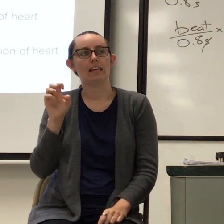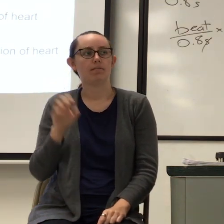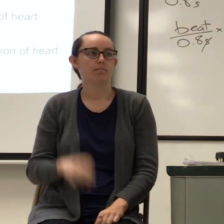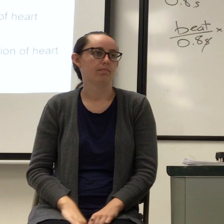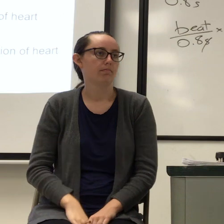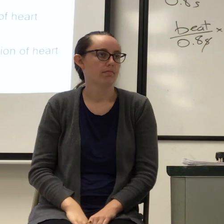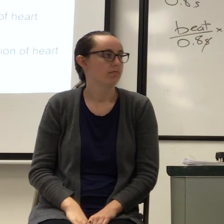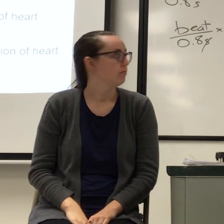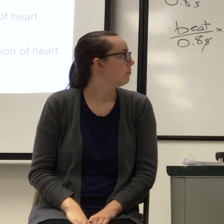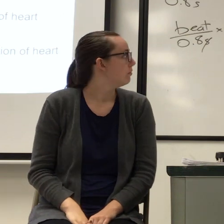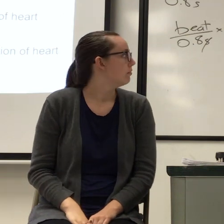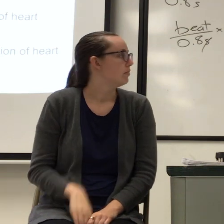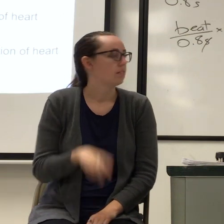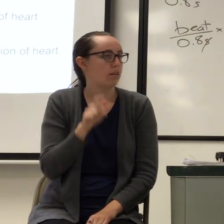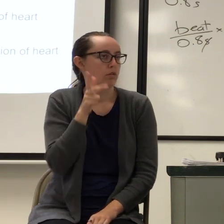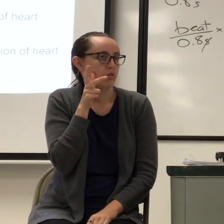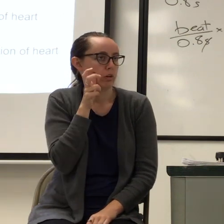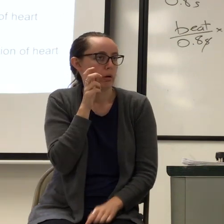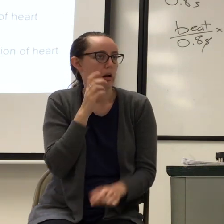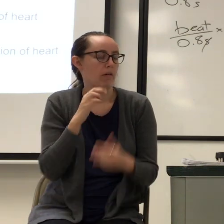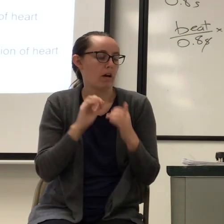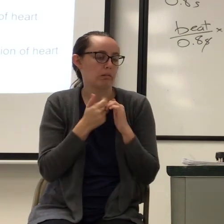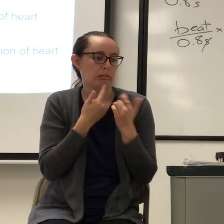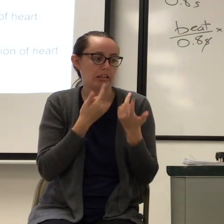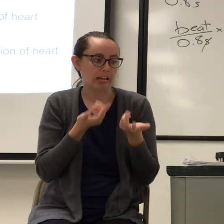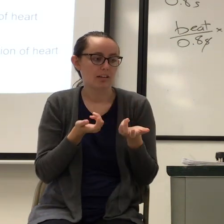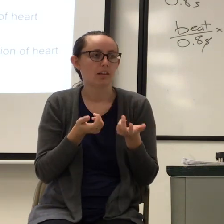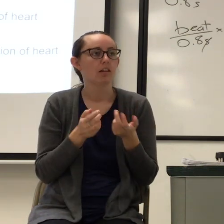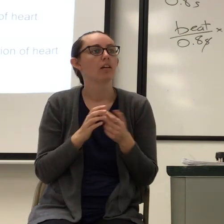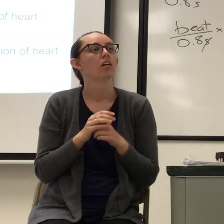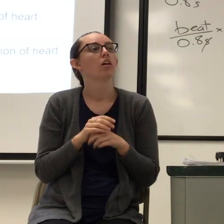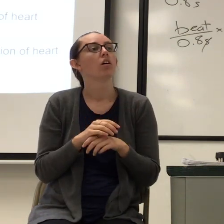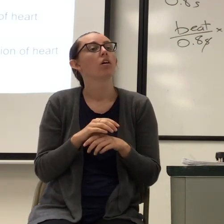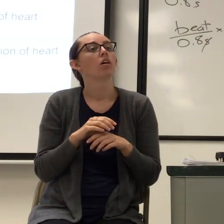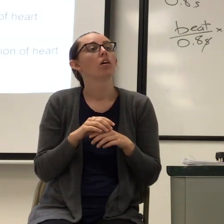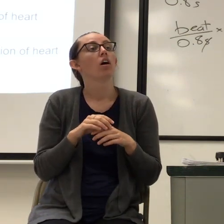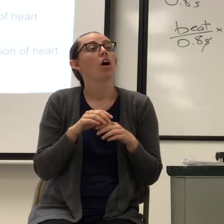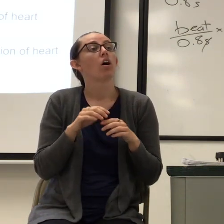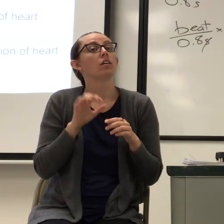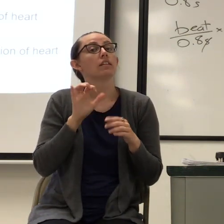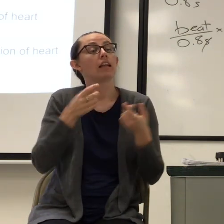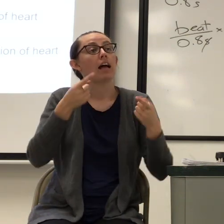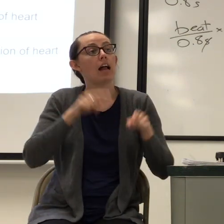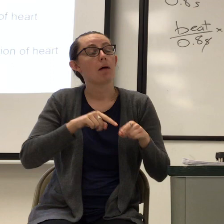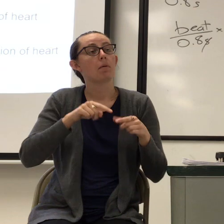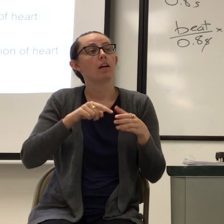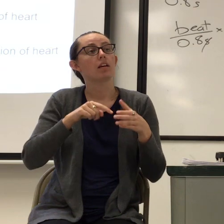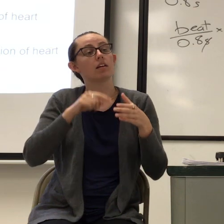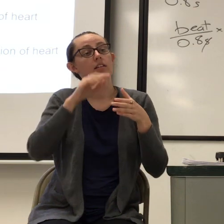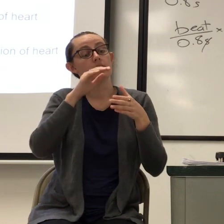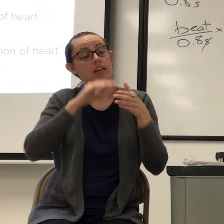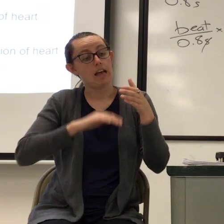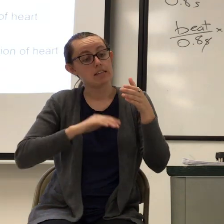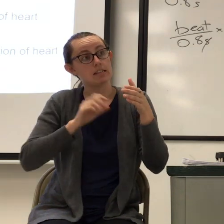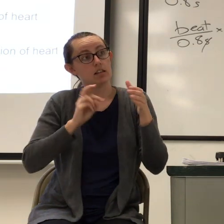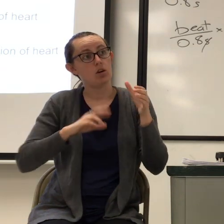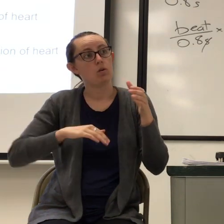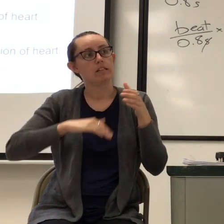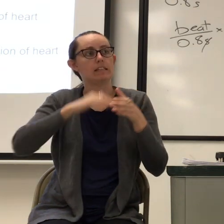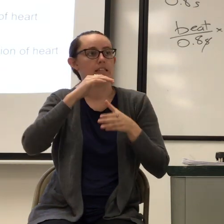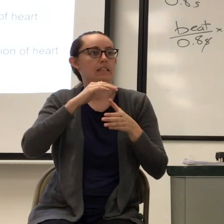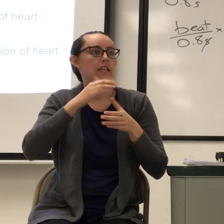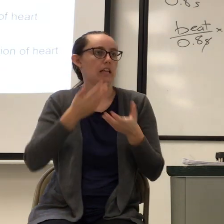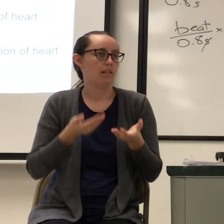So that's one thing you have to figure out. Are the atria in diastole or systole? Are the ventricles in diastole or systole? We focus